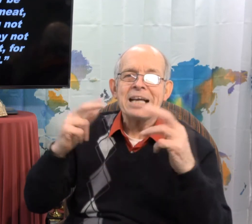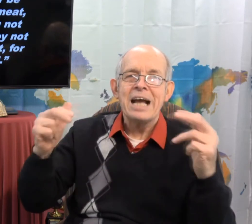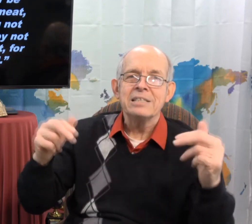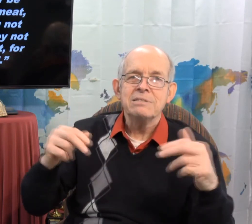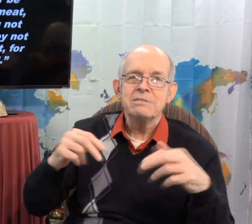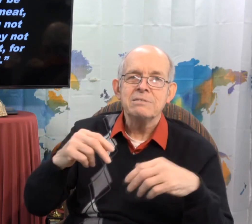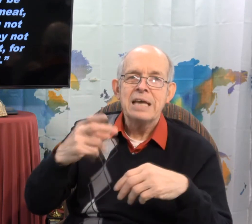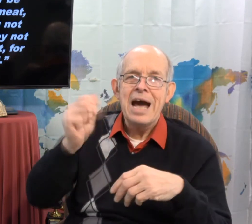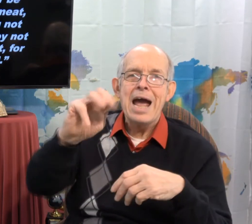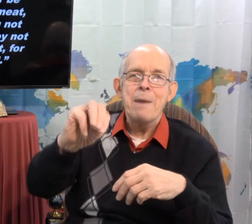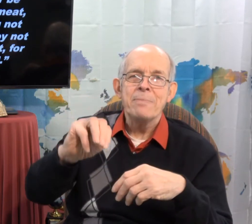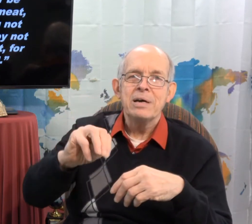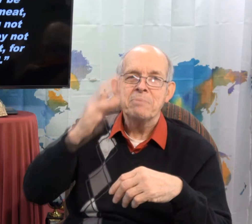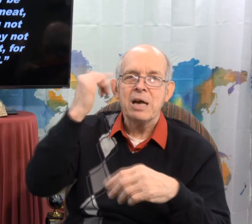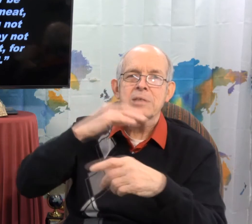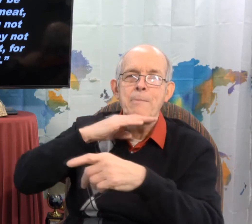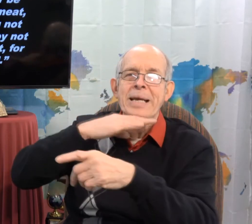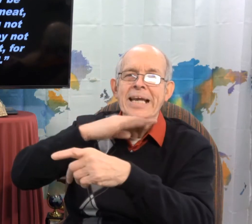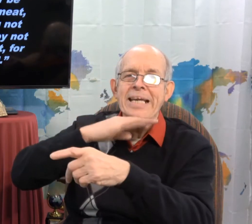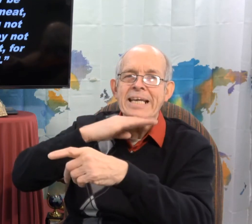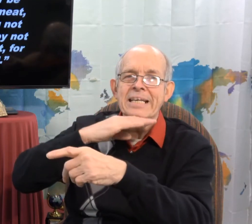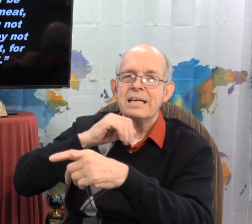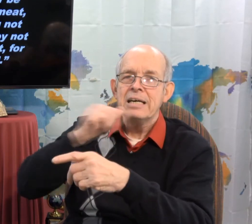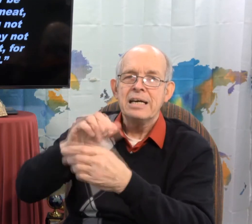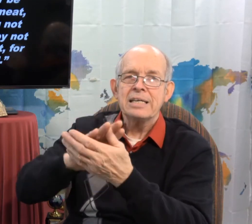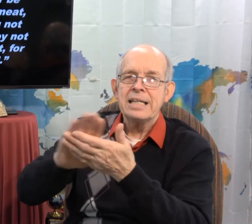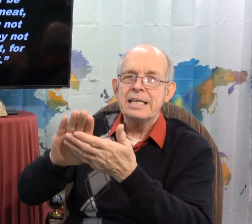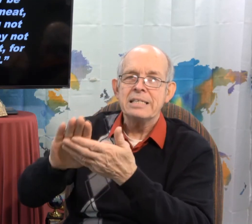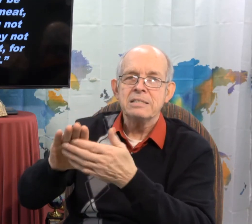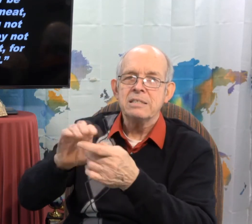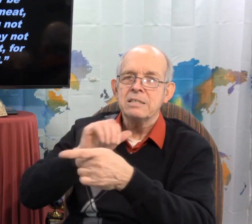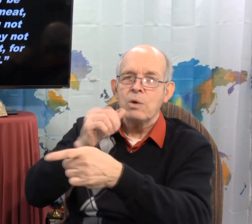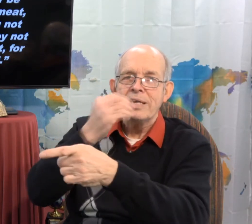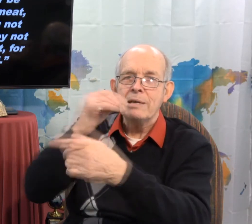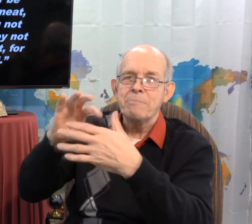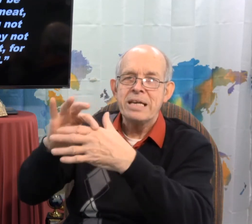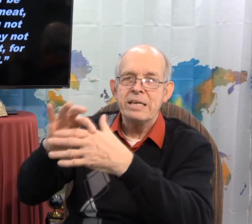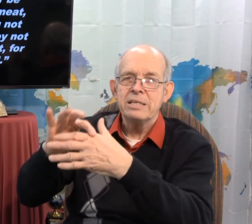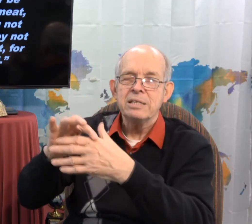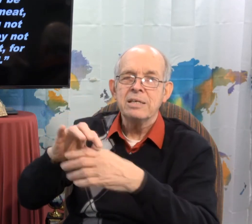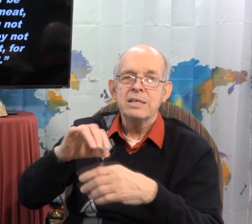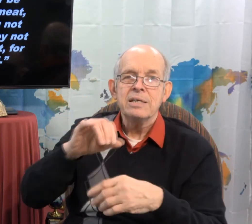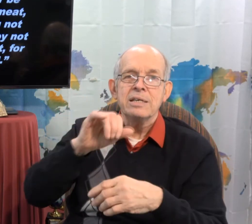bacon, ham, because pee and cream don't eat me. If